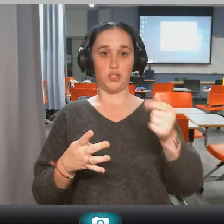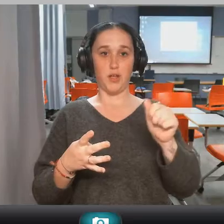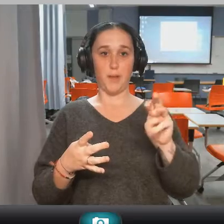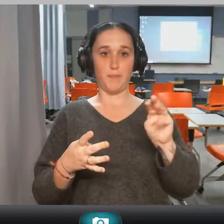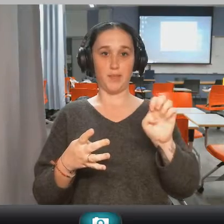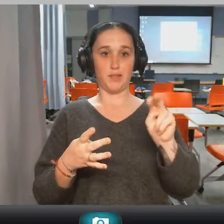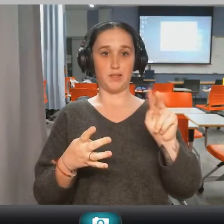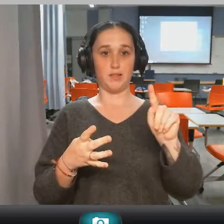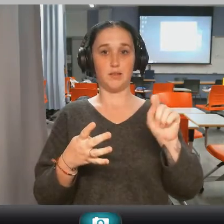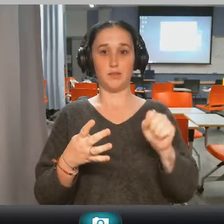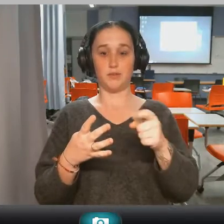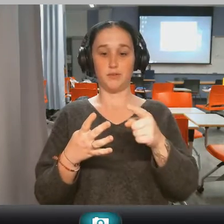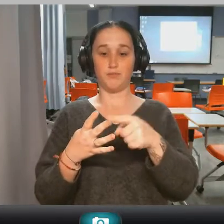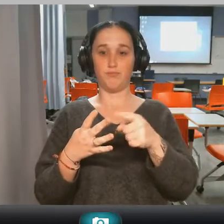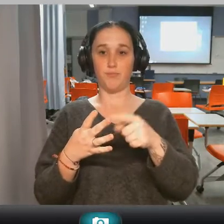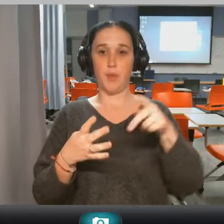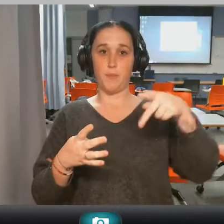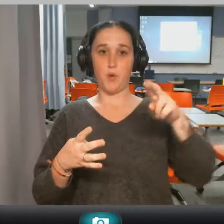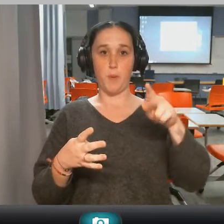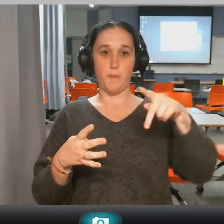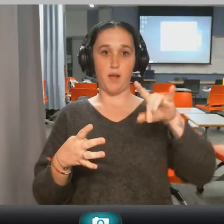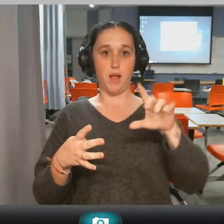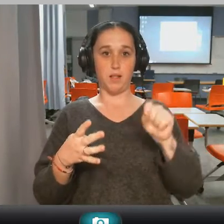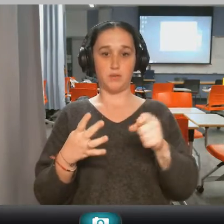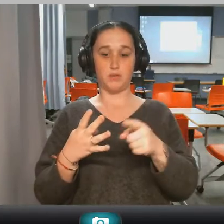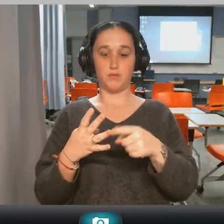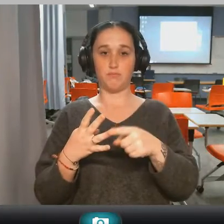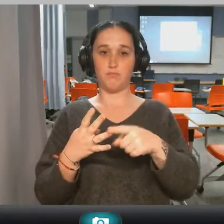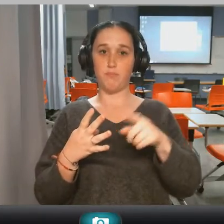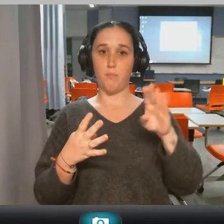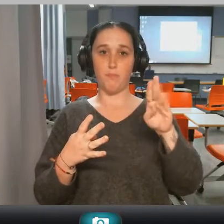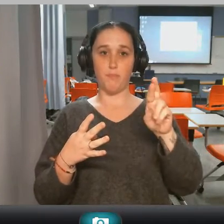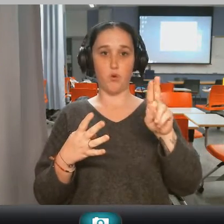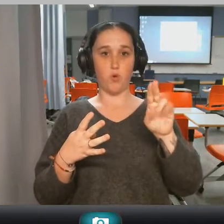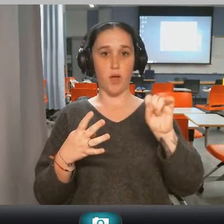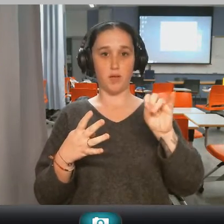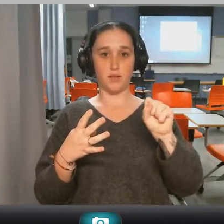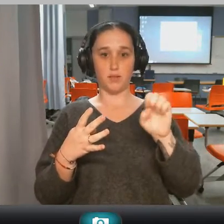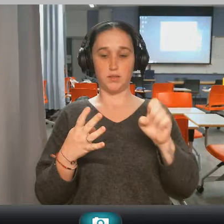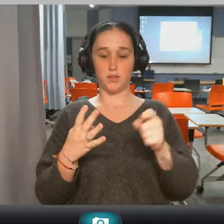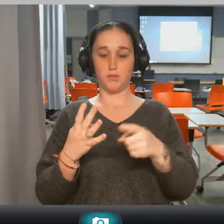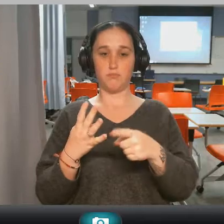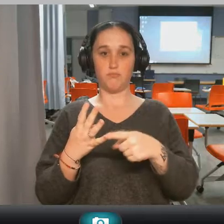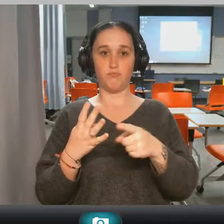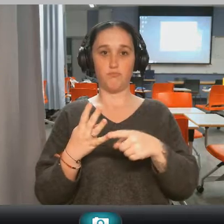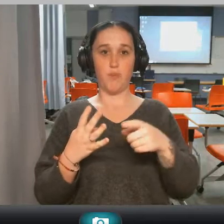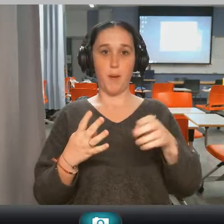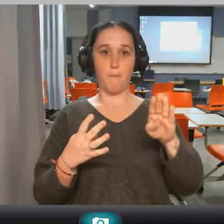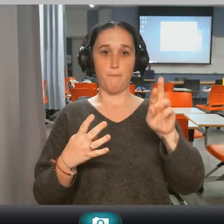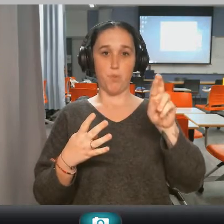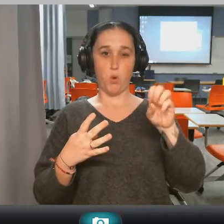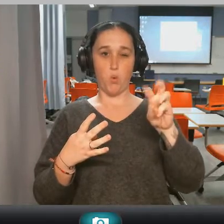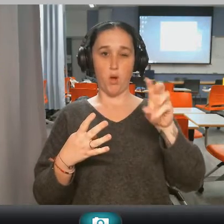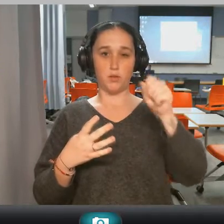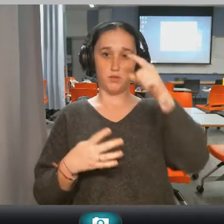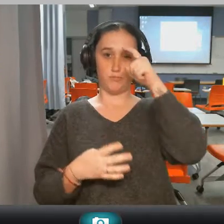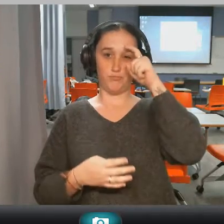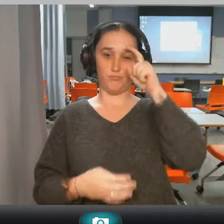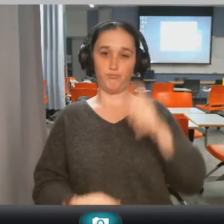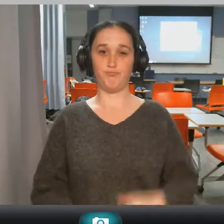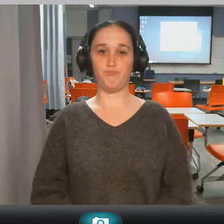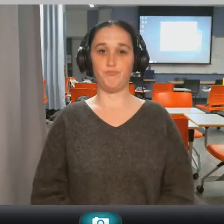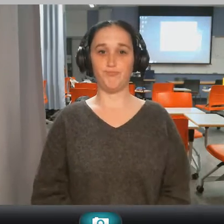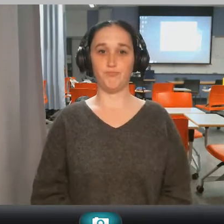the brow bone. I'm going to start first with the ligaments. Ligaments are, in your body,